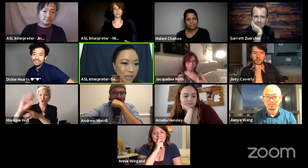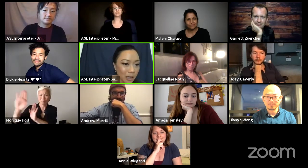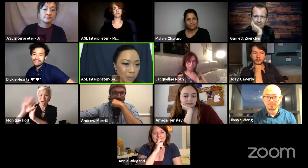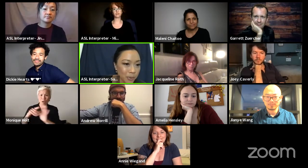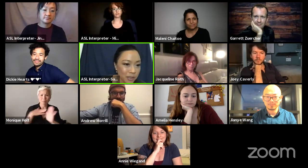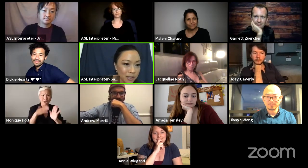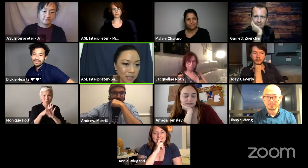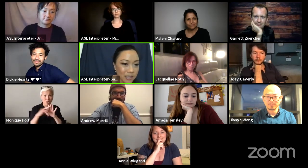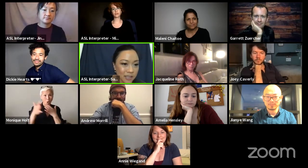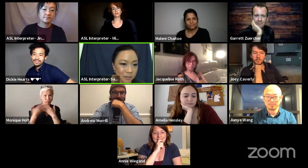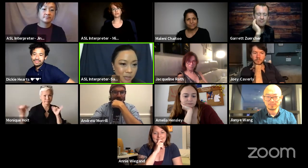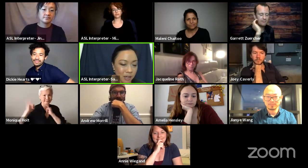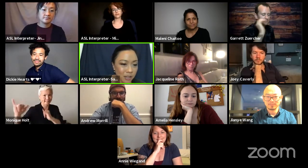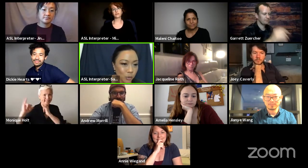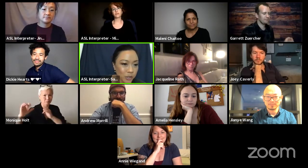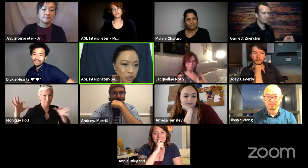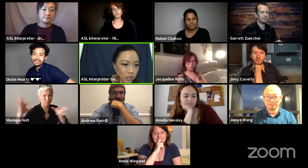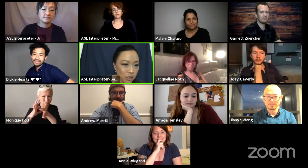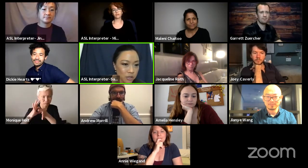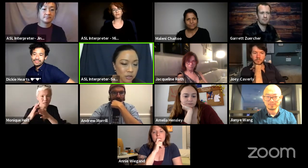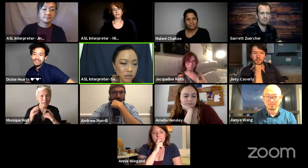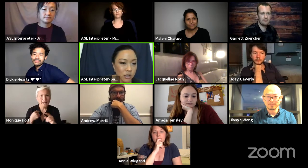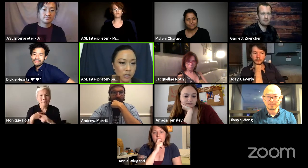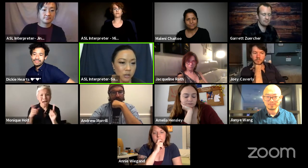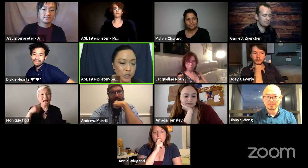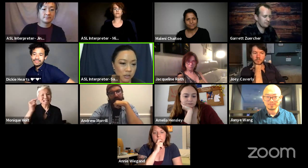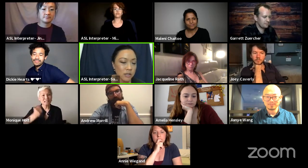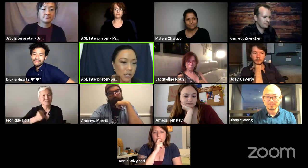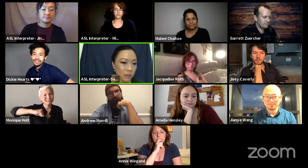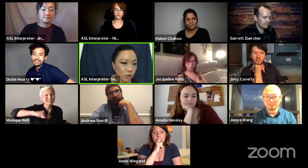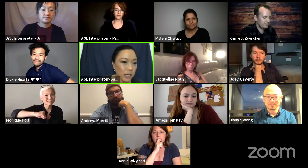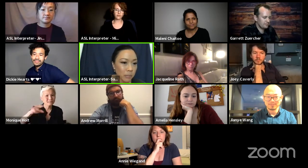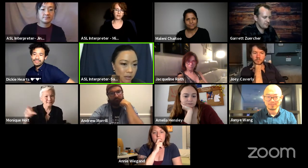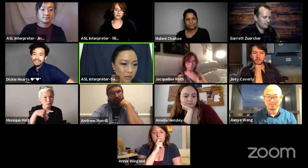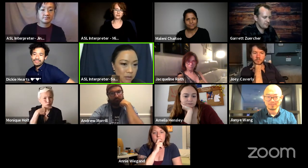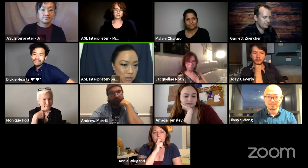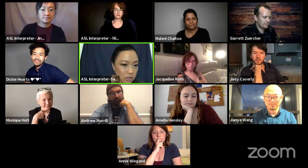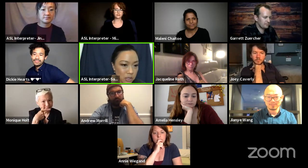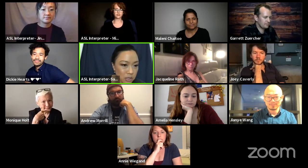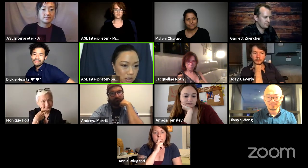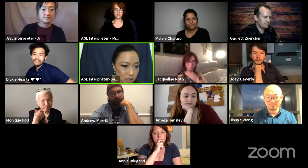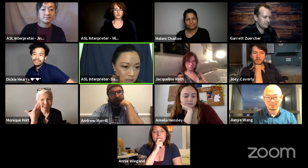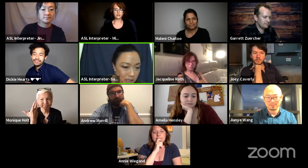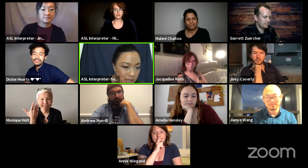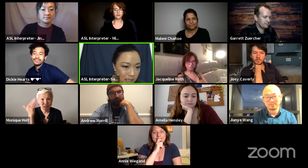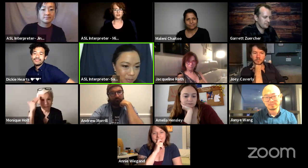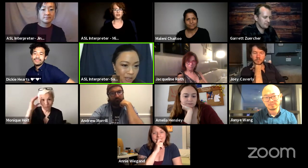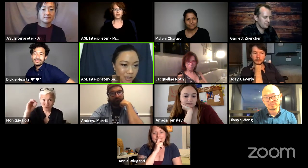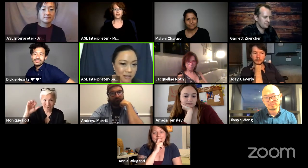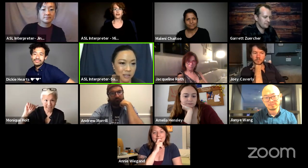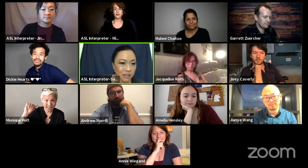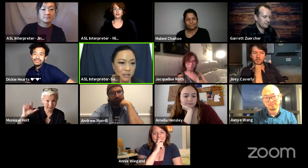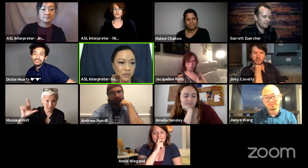up. You know, we shared each other's, we share the same training backgrounds. And kind of this